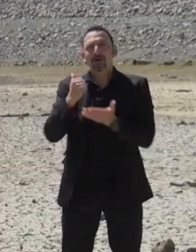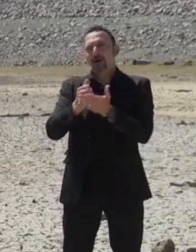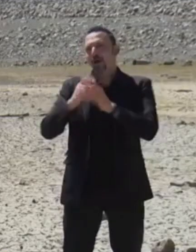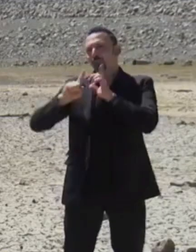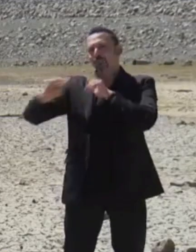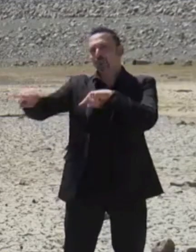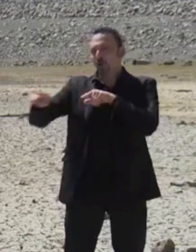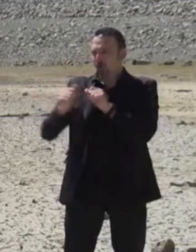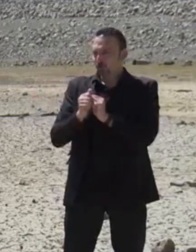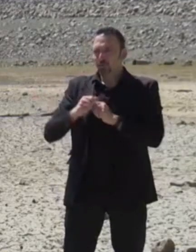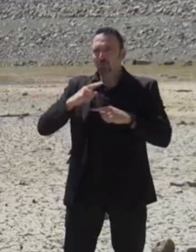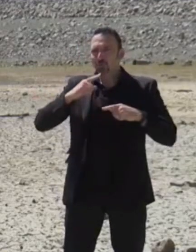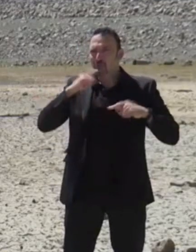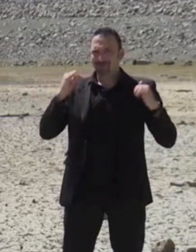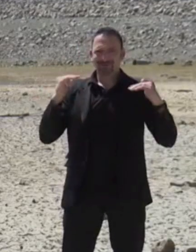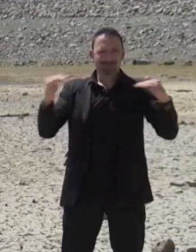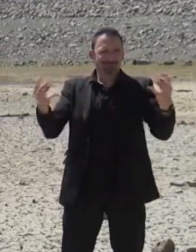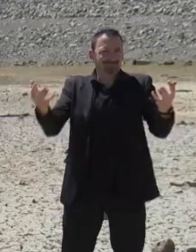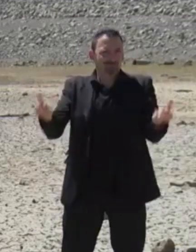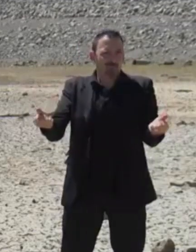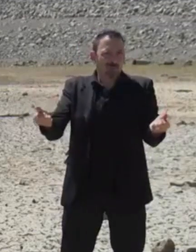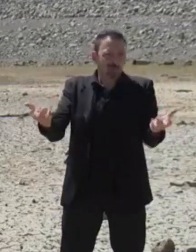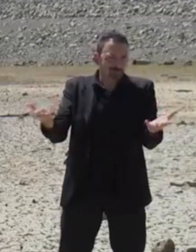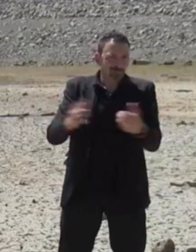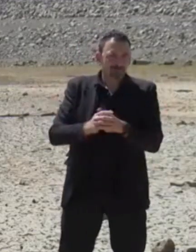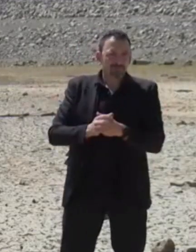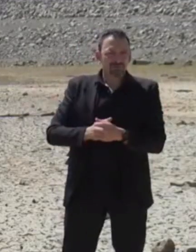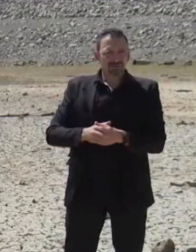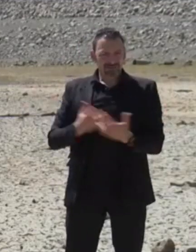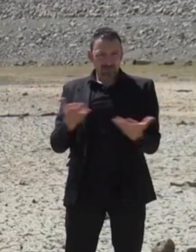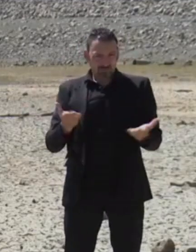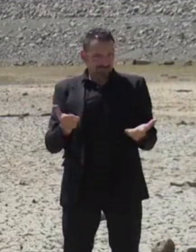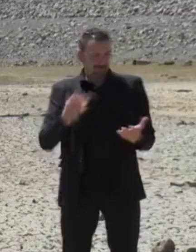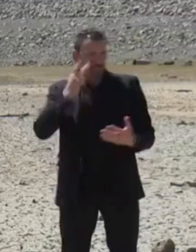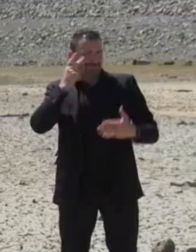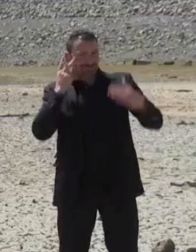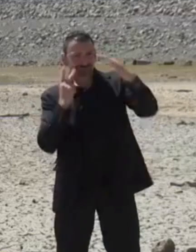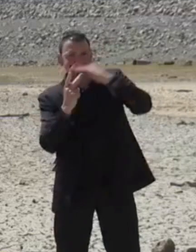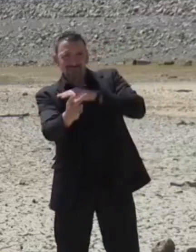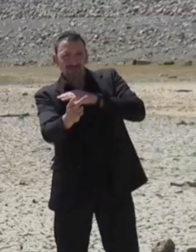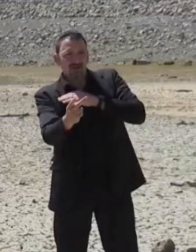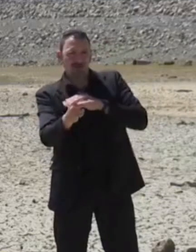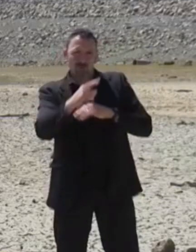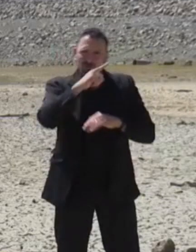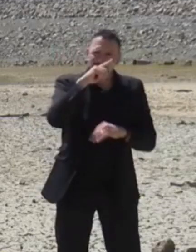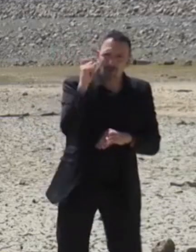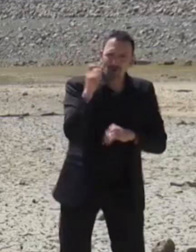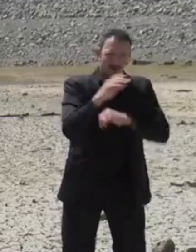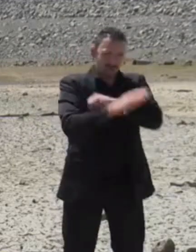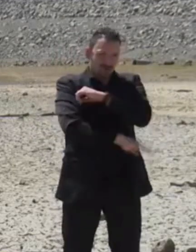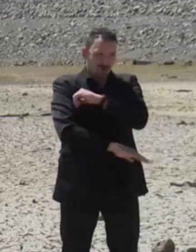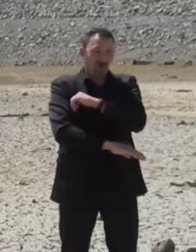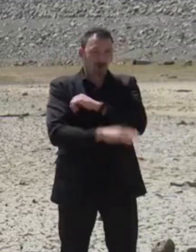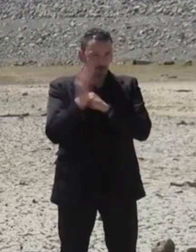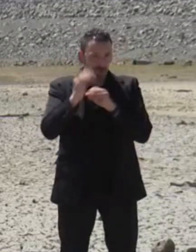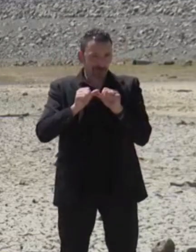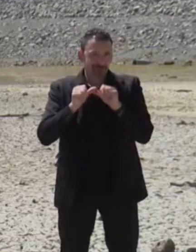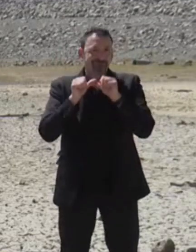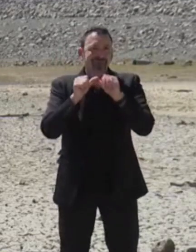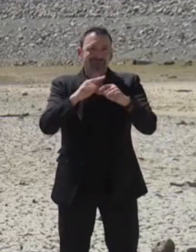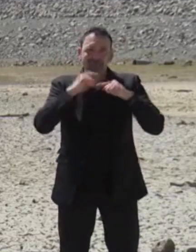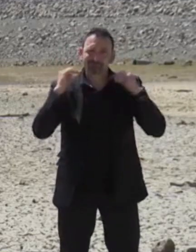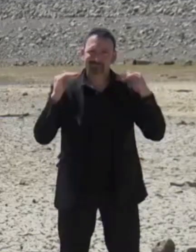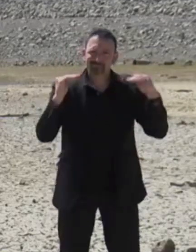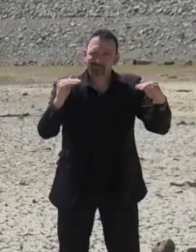to counter what we see here on the North Coast and what we know is coming this summer and fall for the rest of California. We're going to be working with